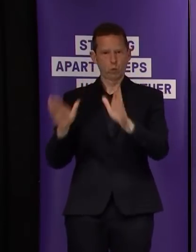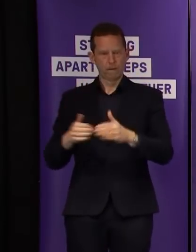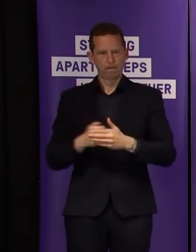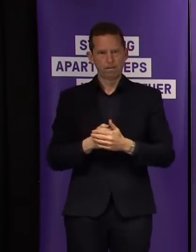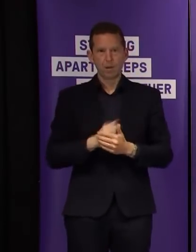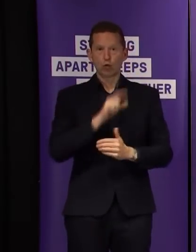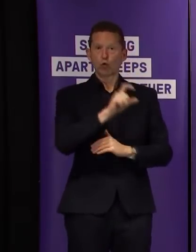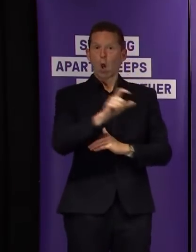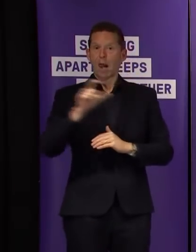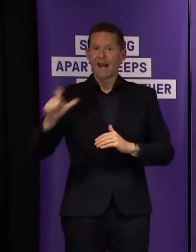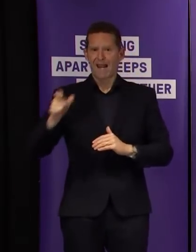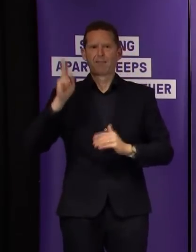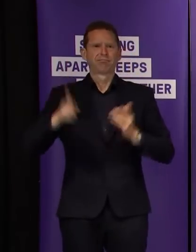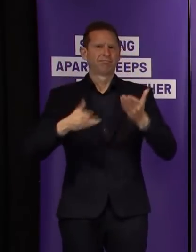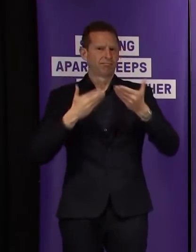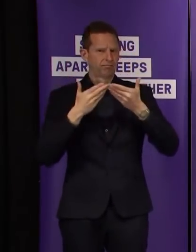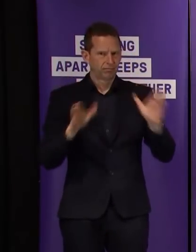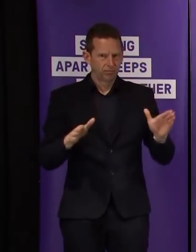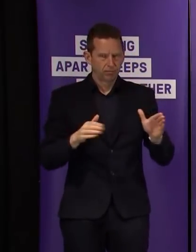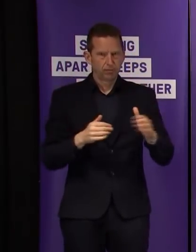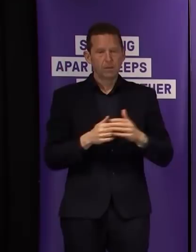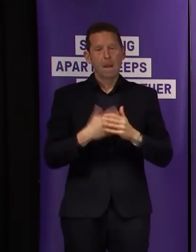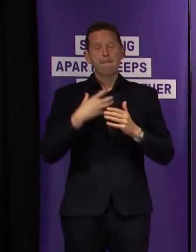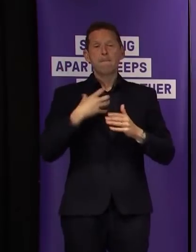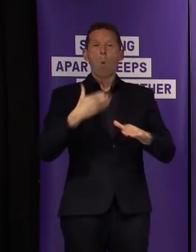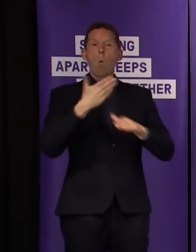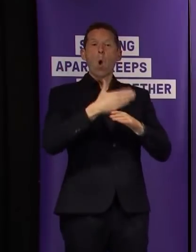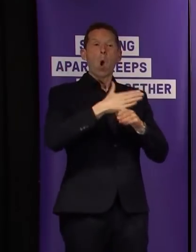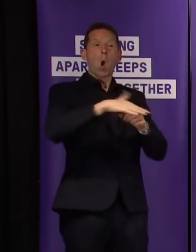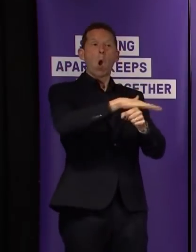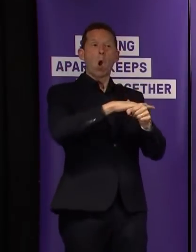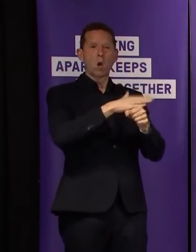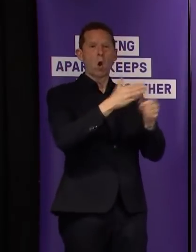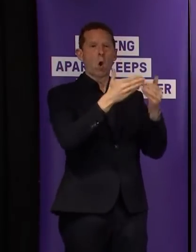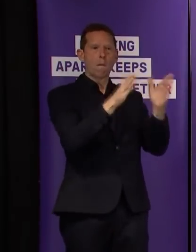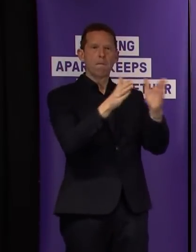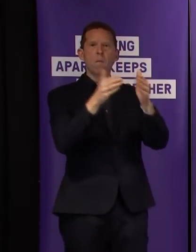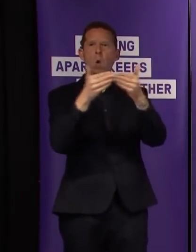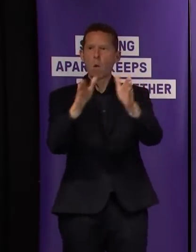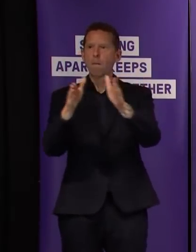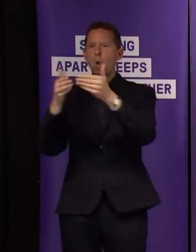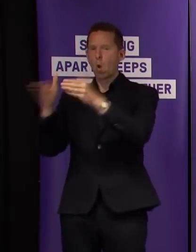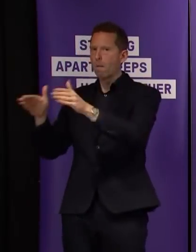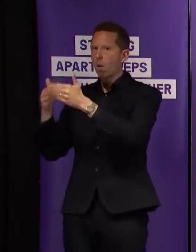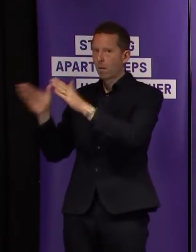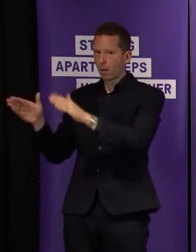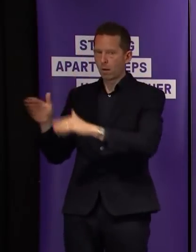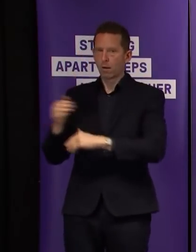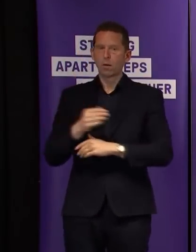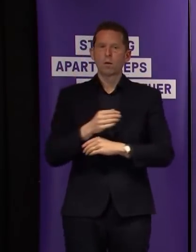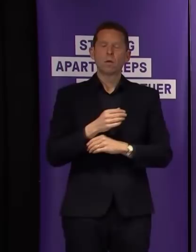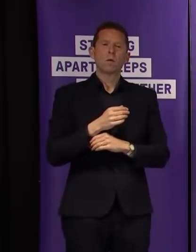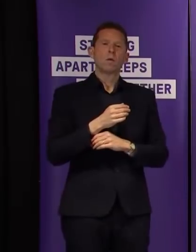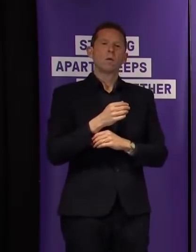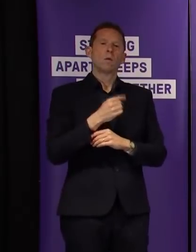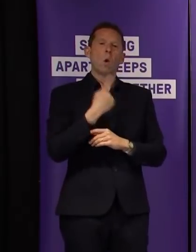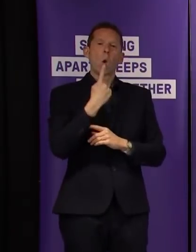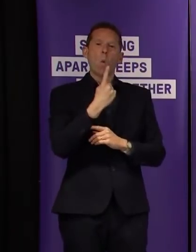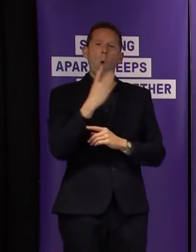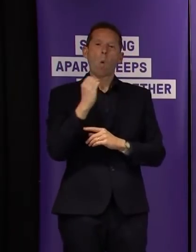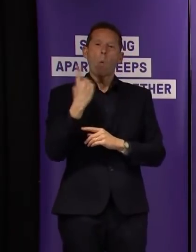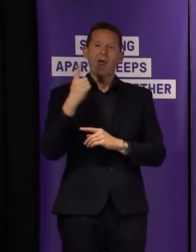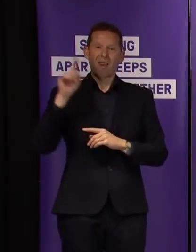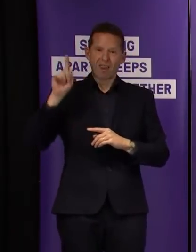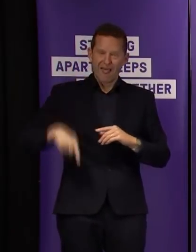Childcare reopens, more workplaces open, in fact, around 101,000 workers who